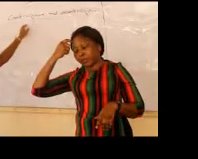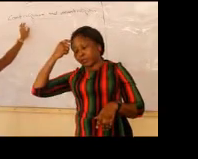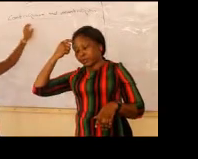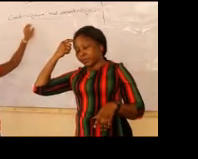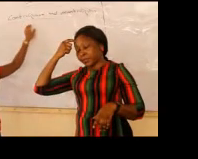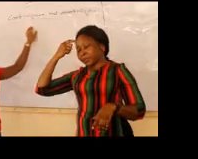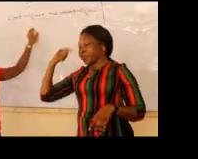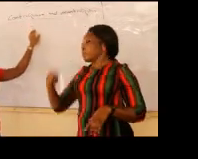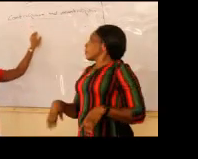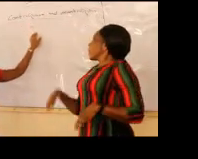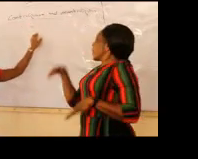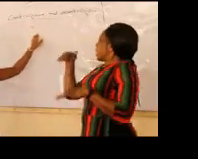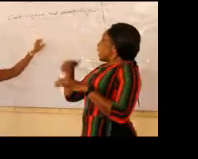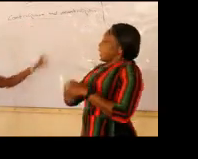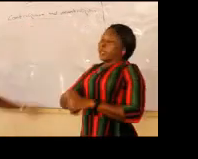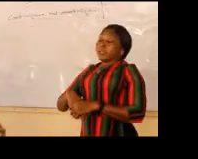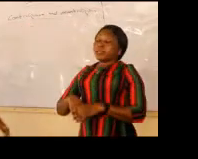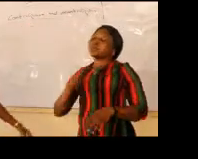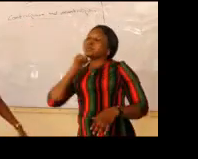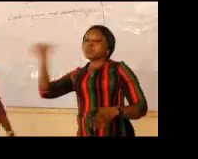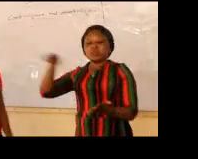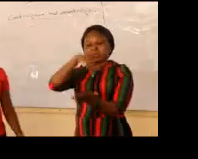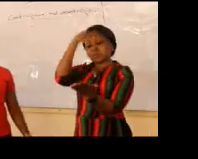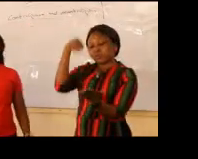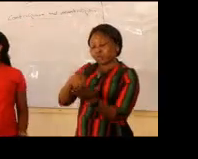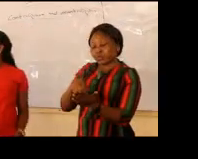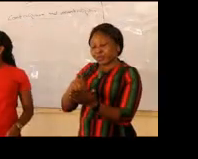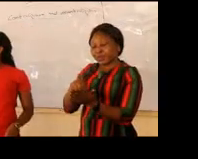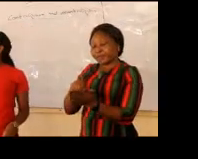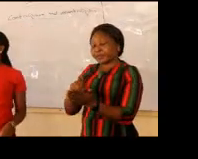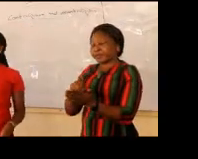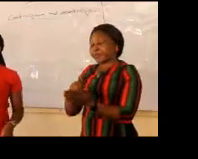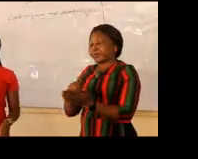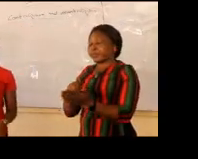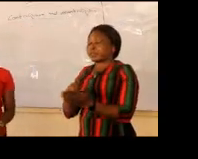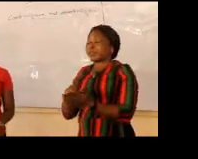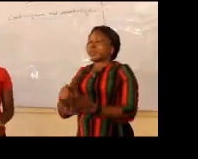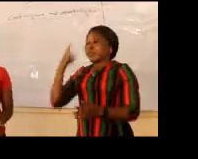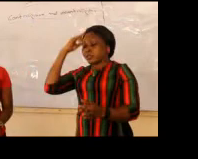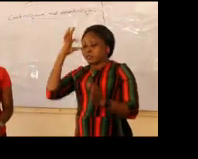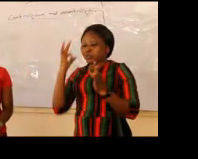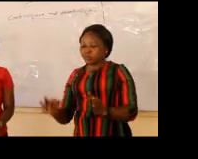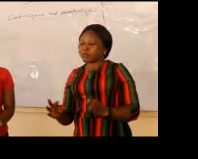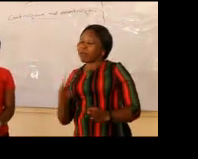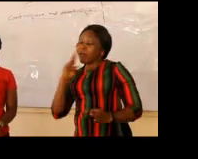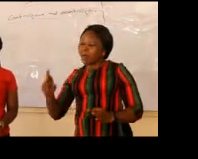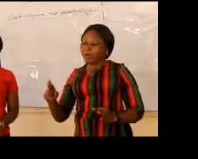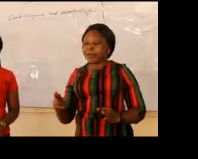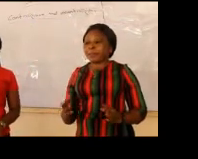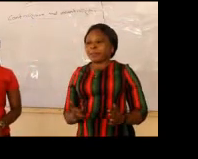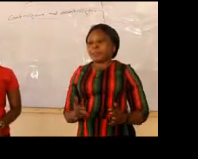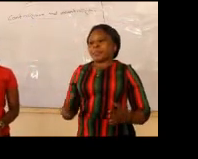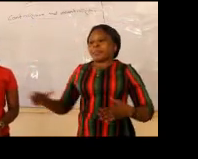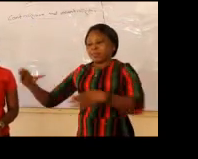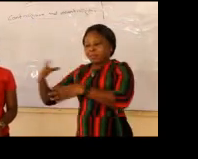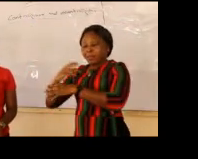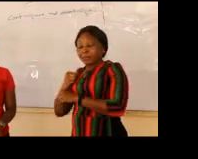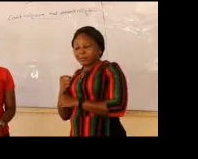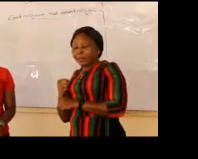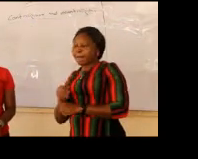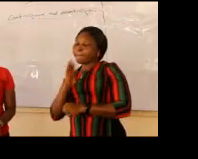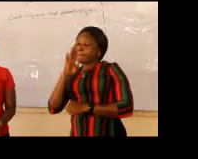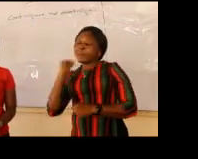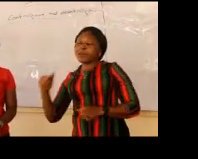in a decentralized administration, decisions are solely taken by the central